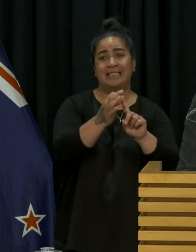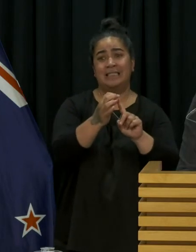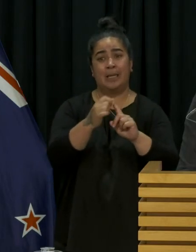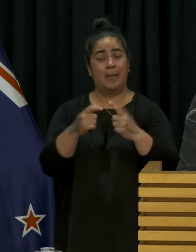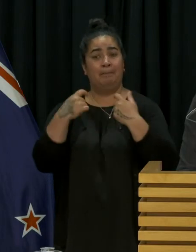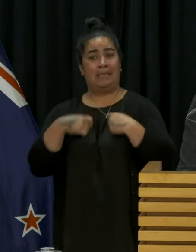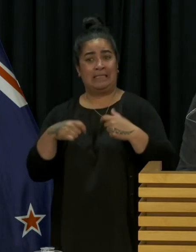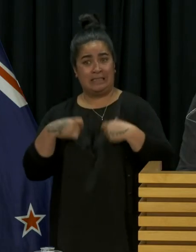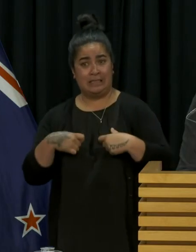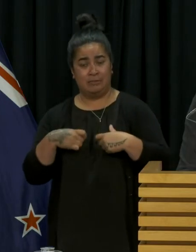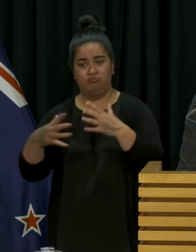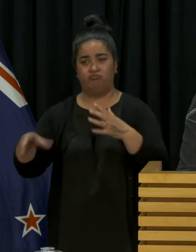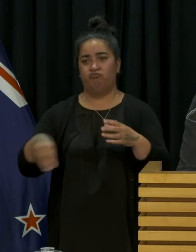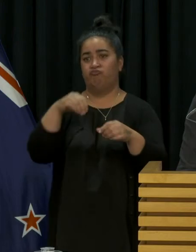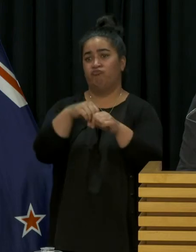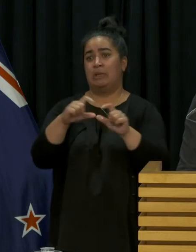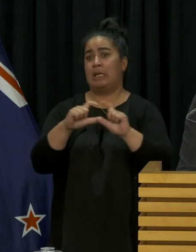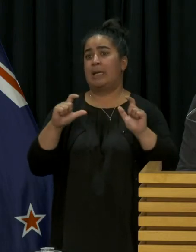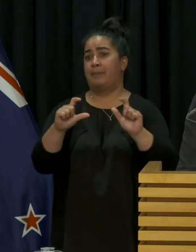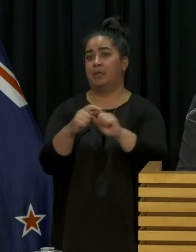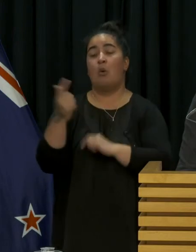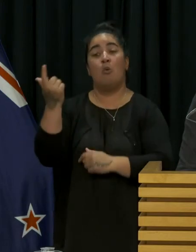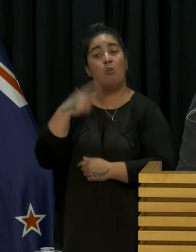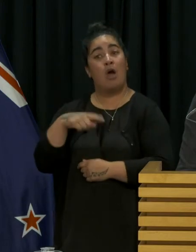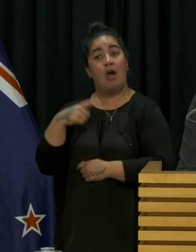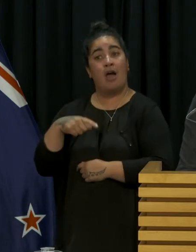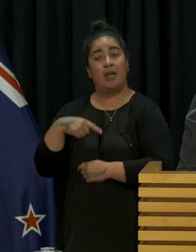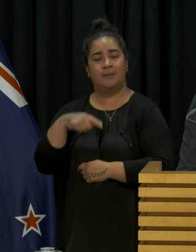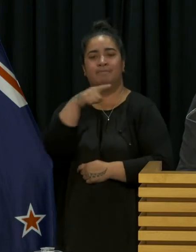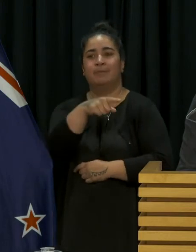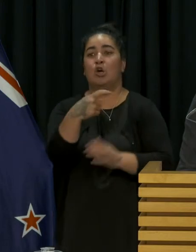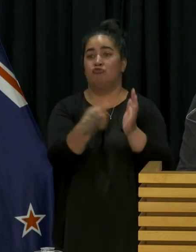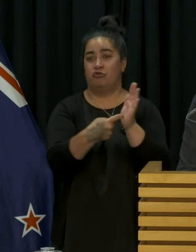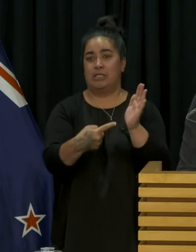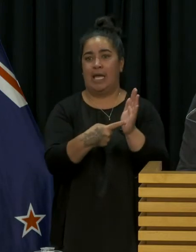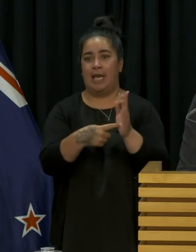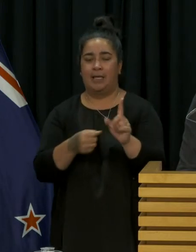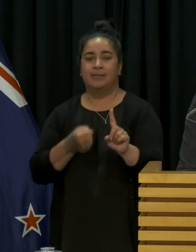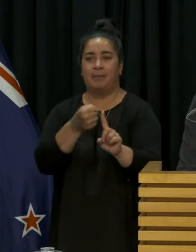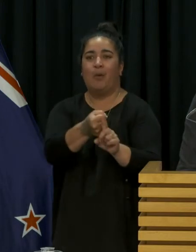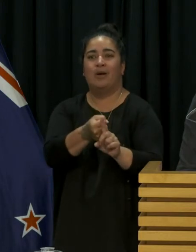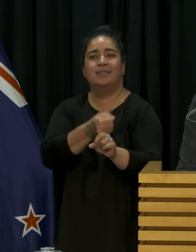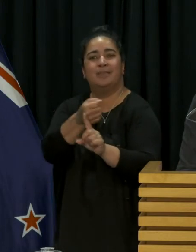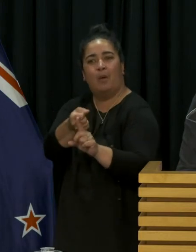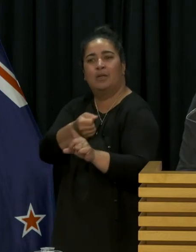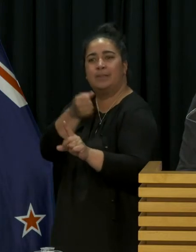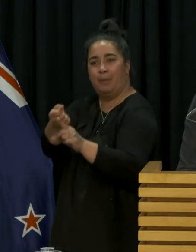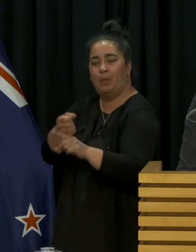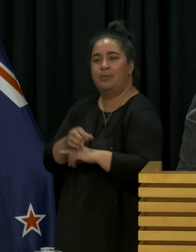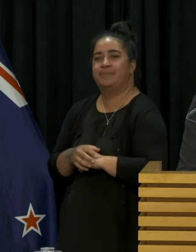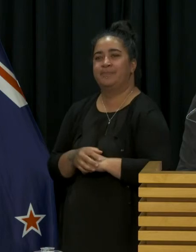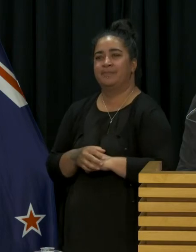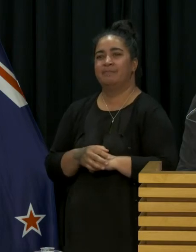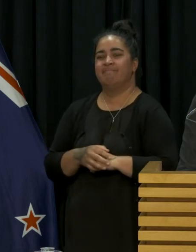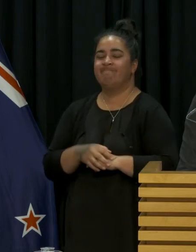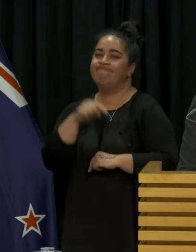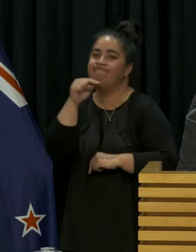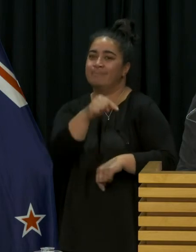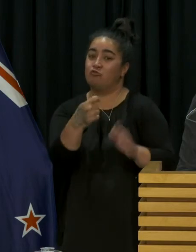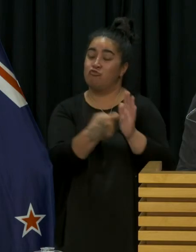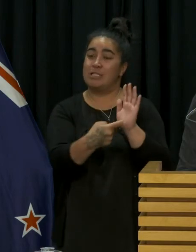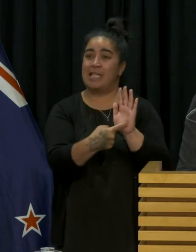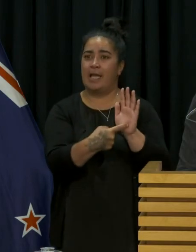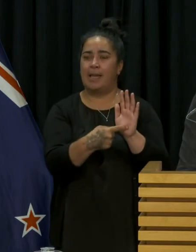Cabinet who are there because of the support that they had from Rudy Taylor. He has played a huge role